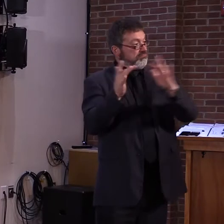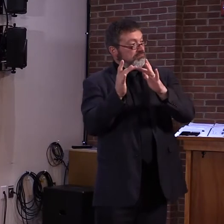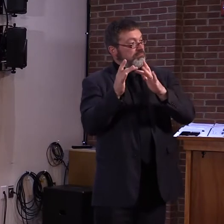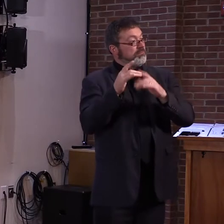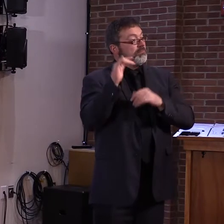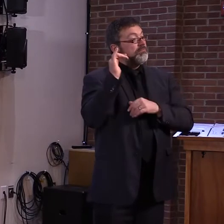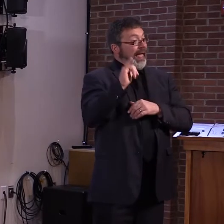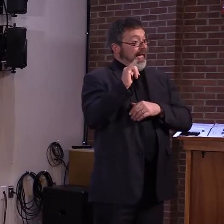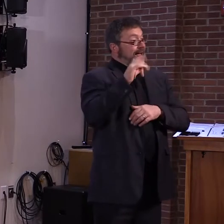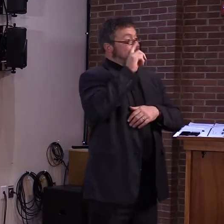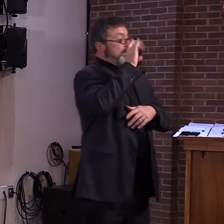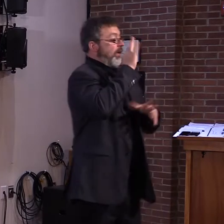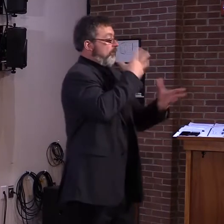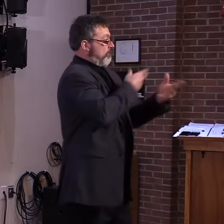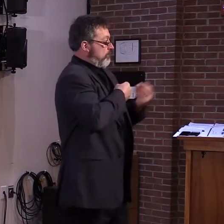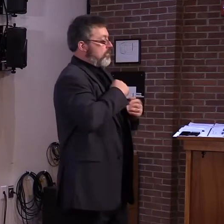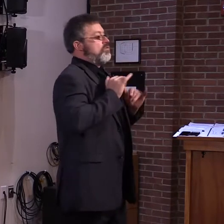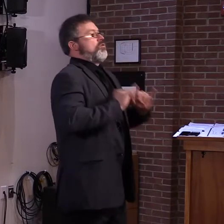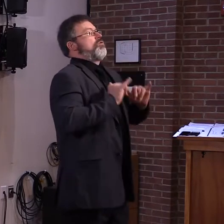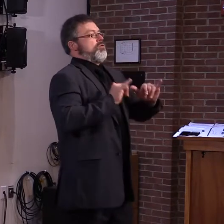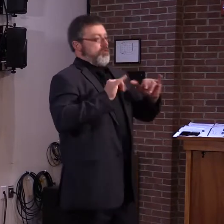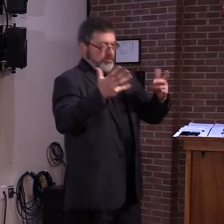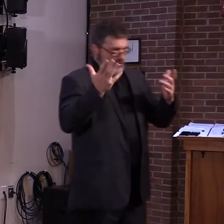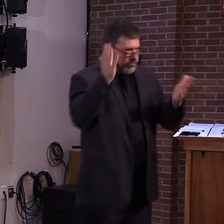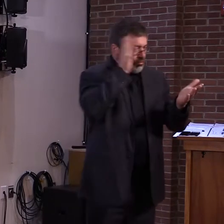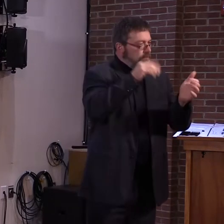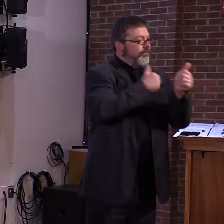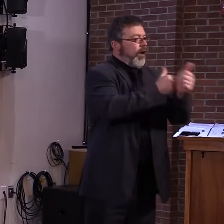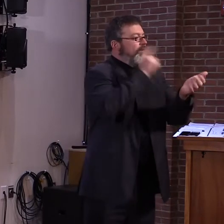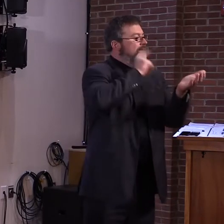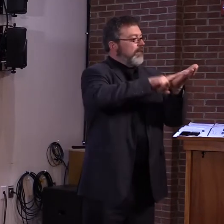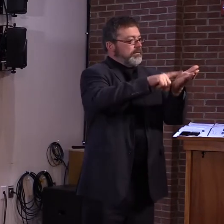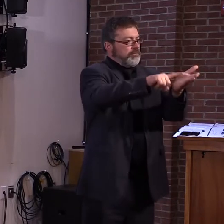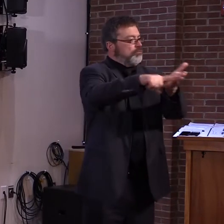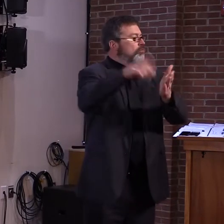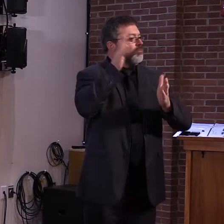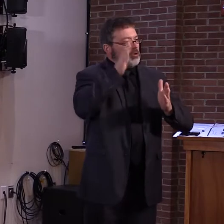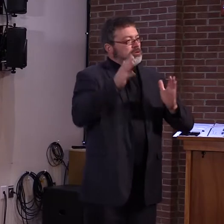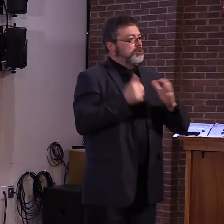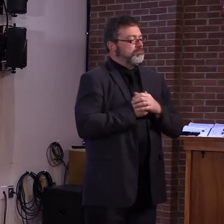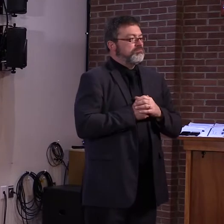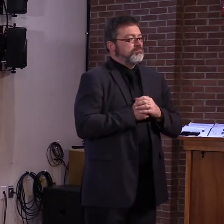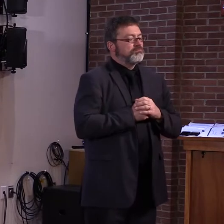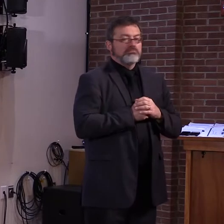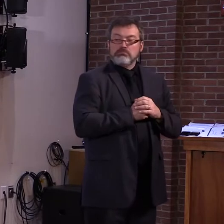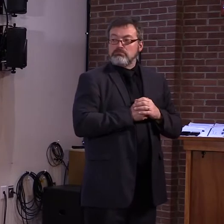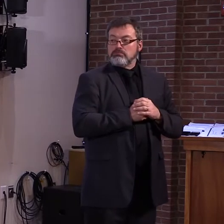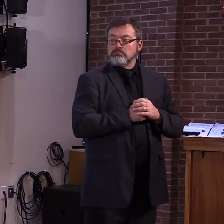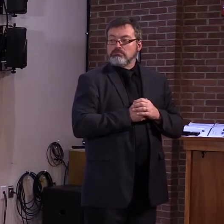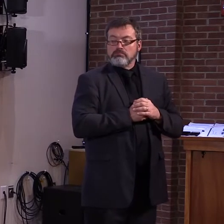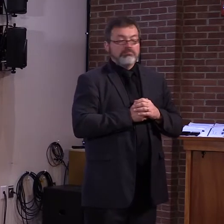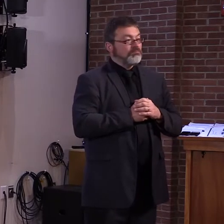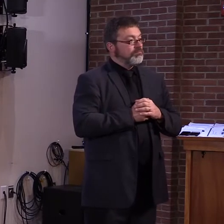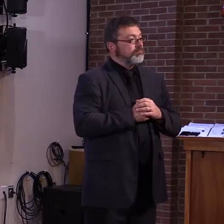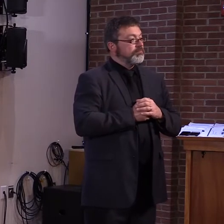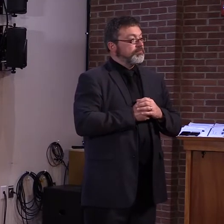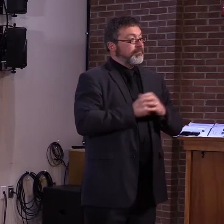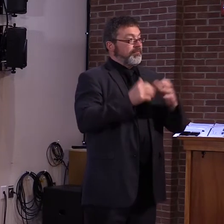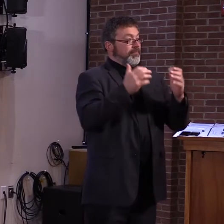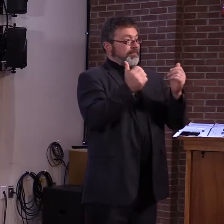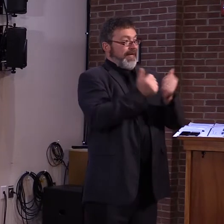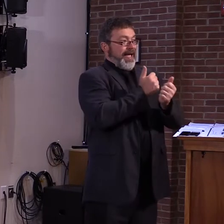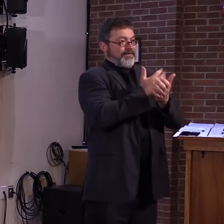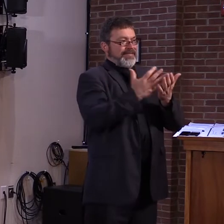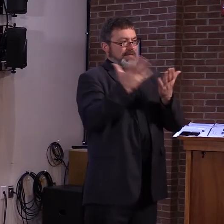any individuals in terms of what we have, what's been reported to us by the